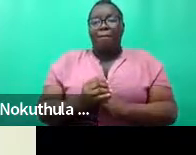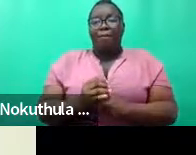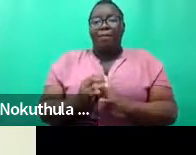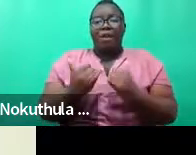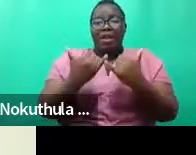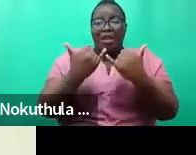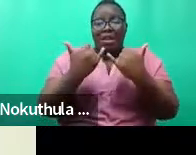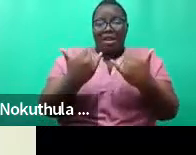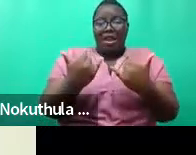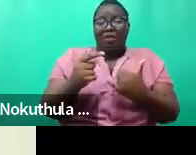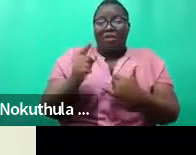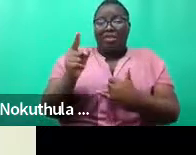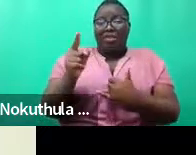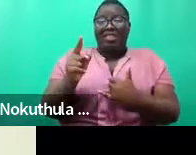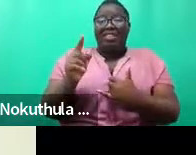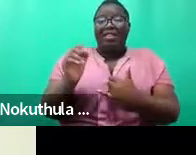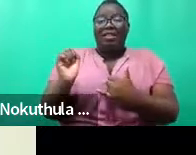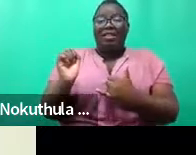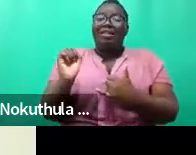disability blindness.